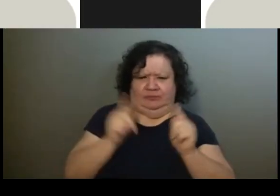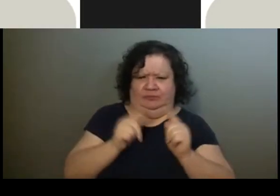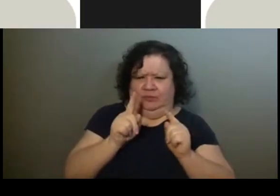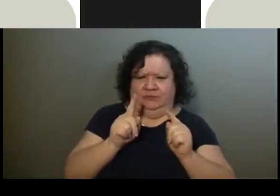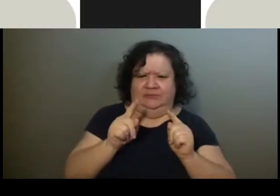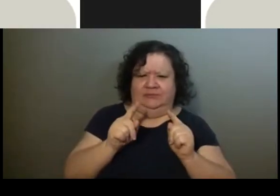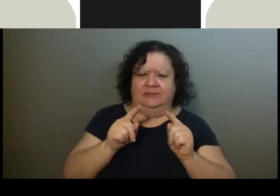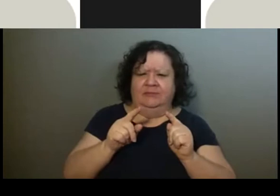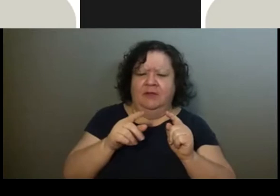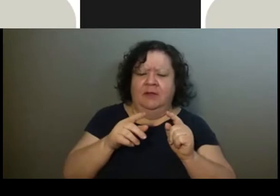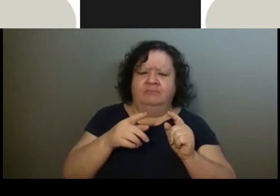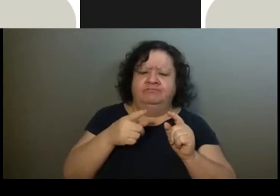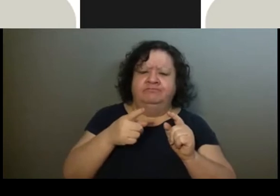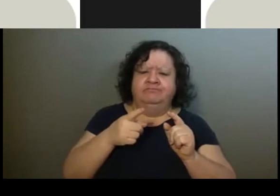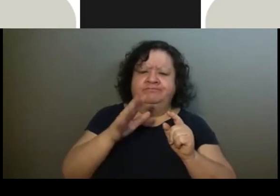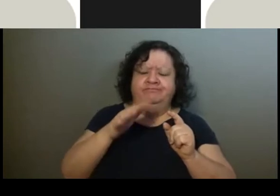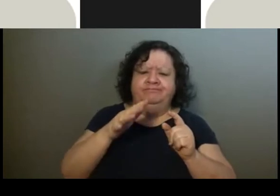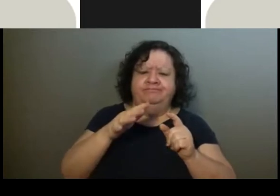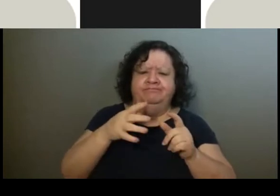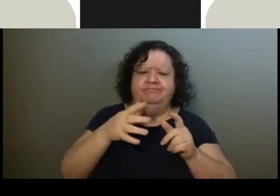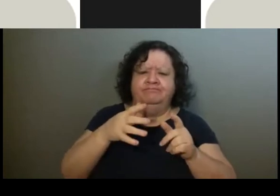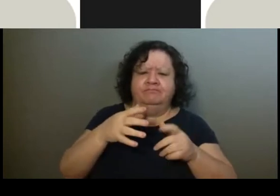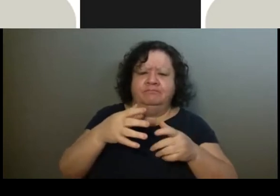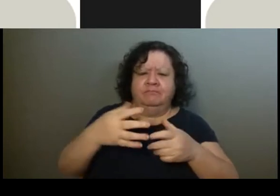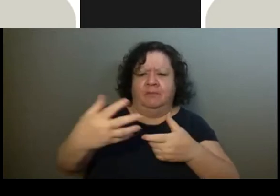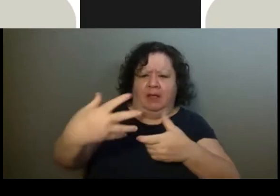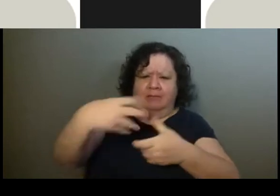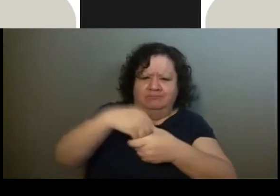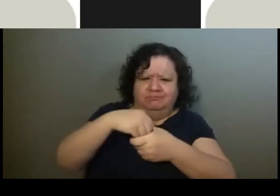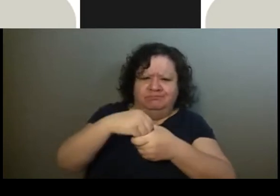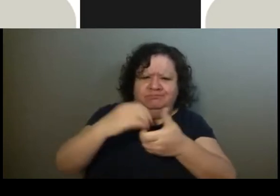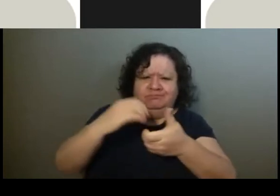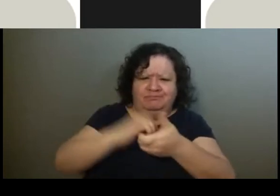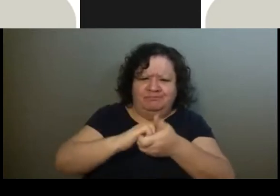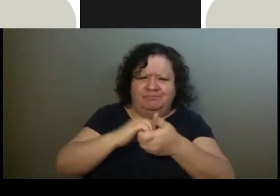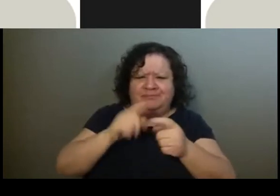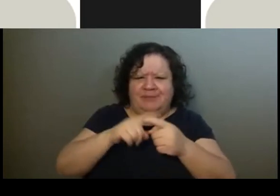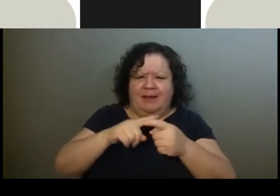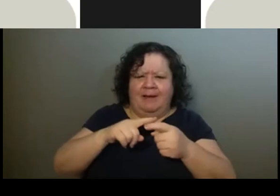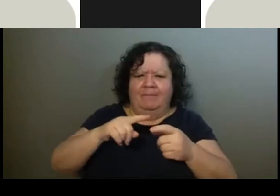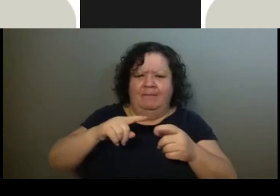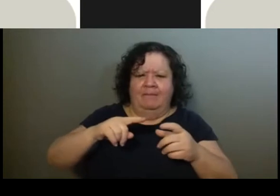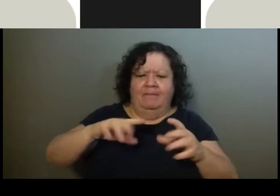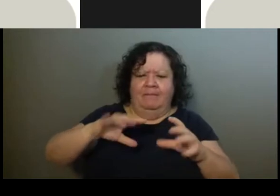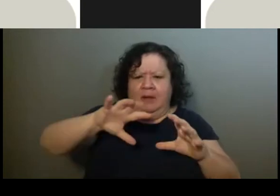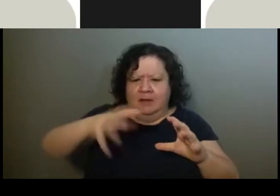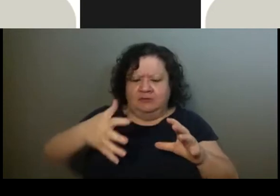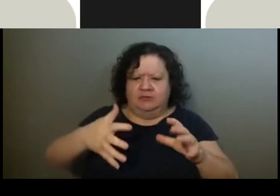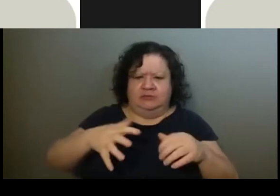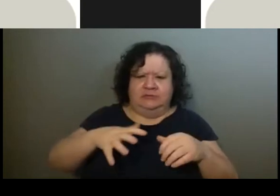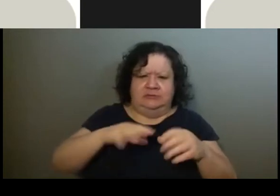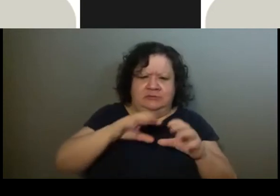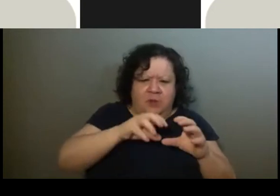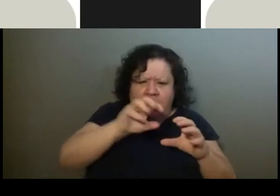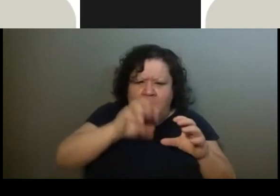or recommendations for national and local DRR strategies for exactly low resource countries. And